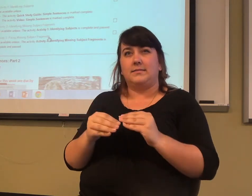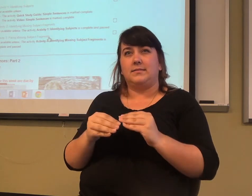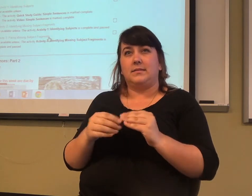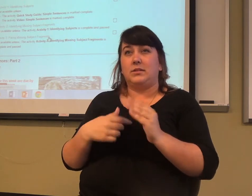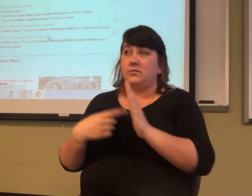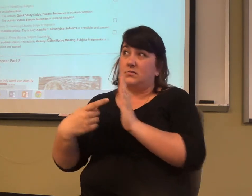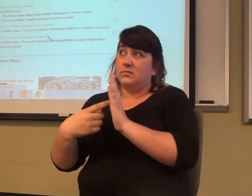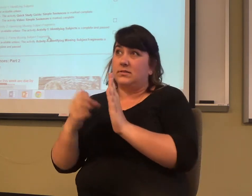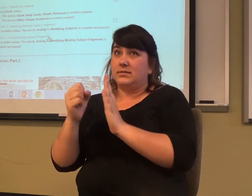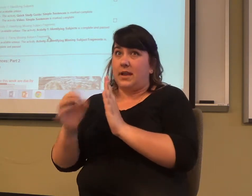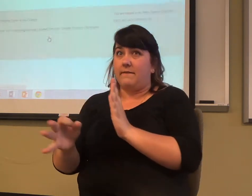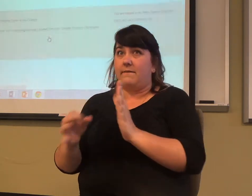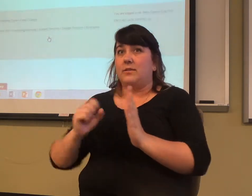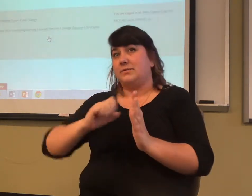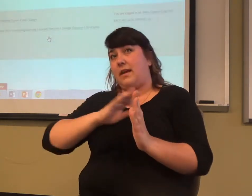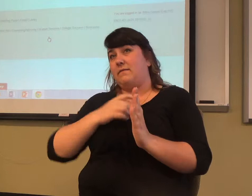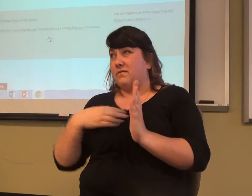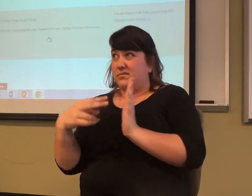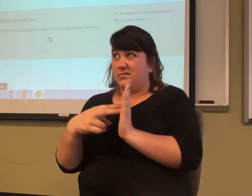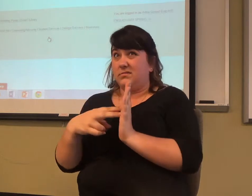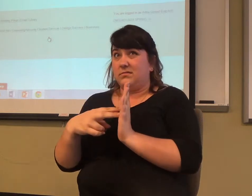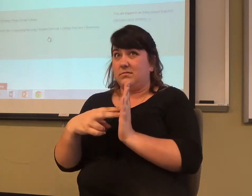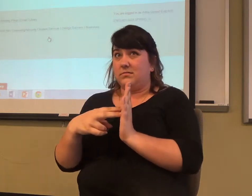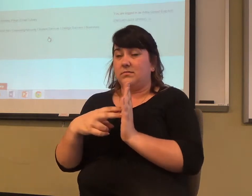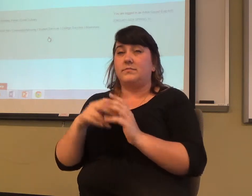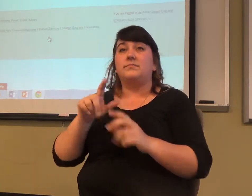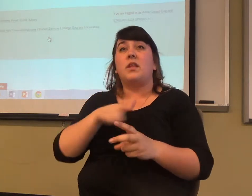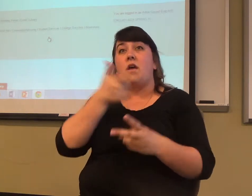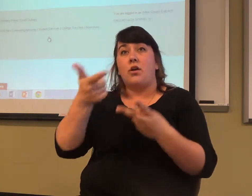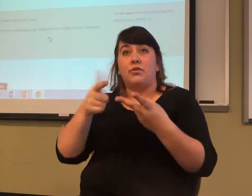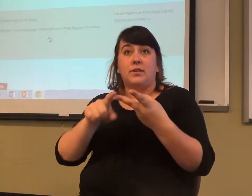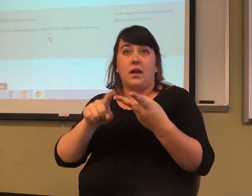member. There'll be other times where you need to write a paragraph and have that paragraph reviewed